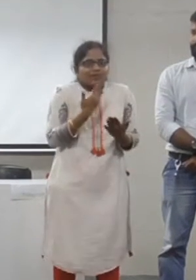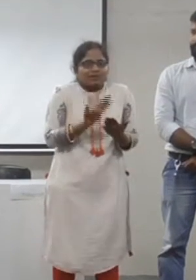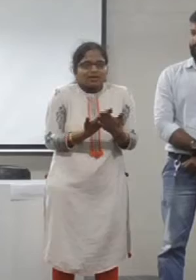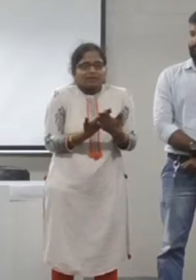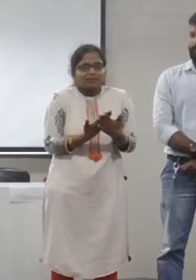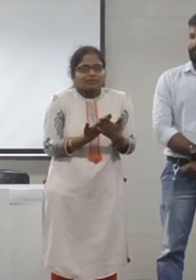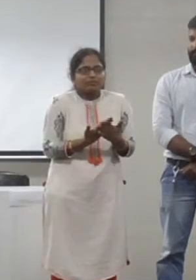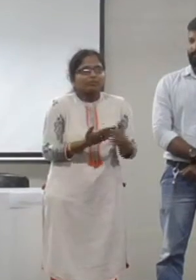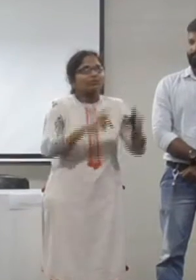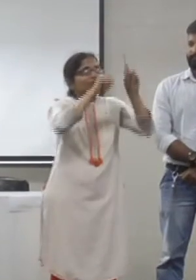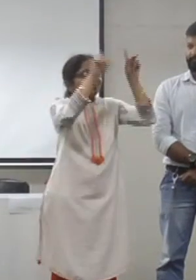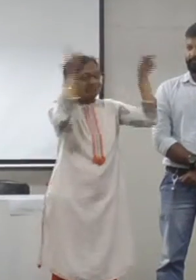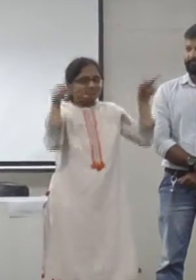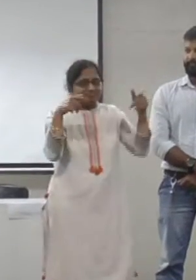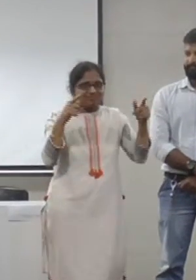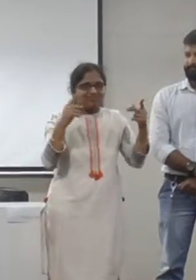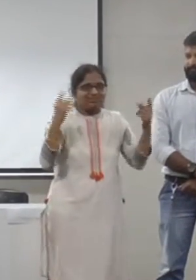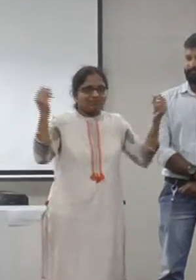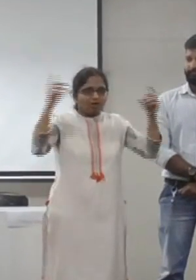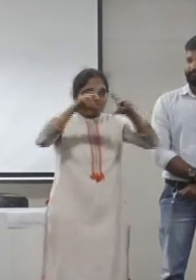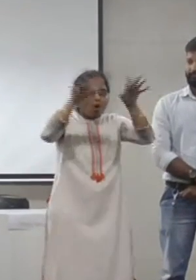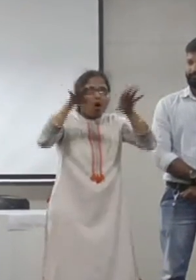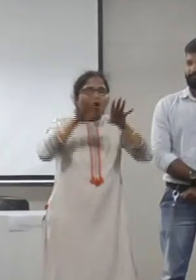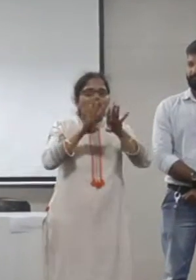for providing this hall